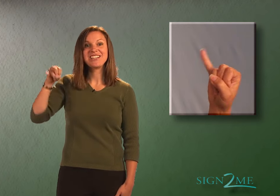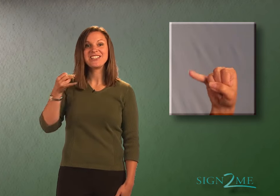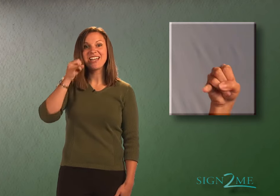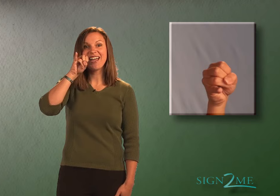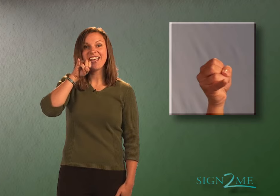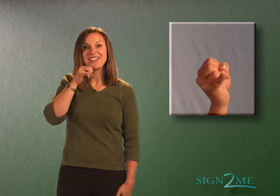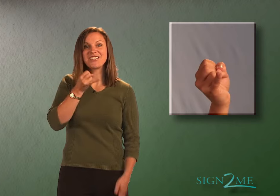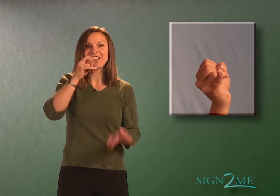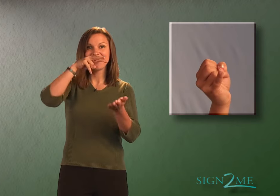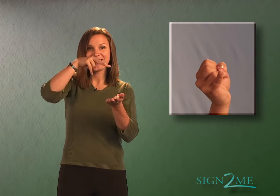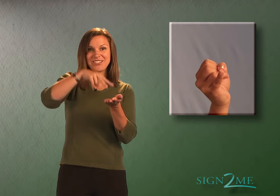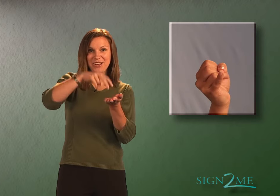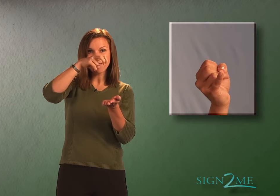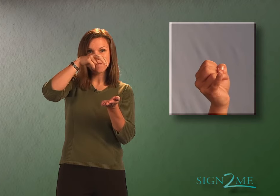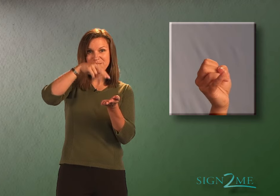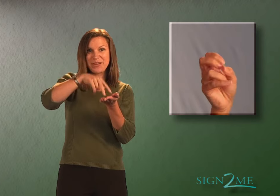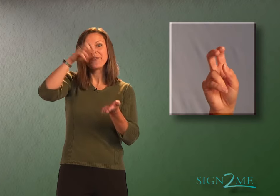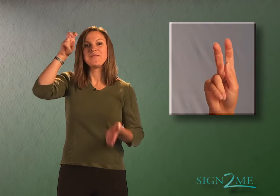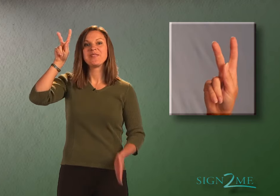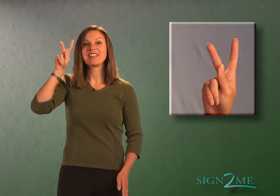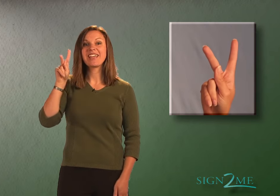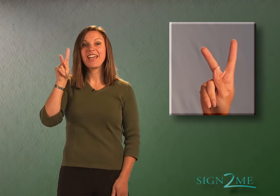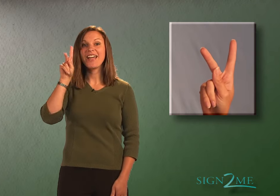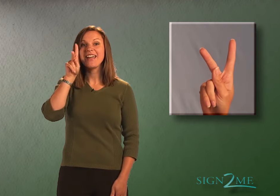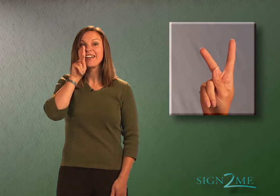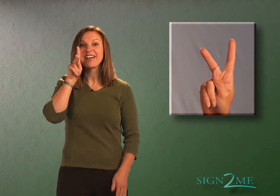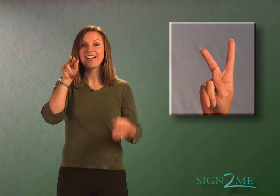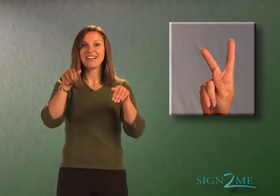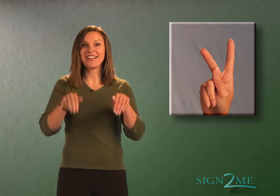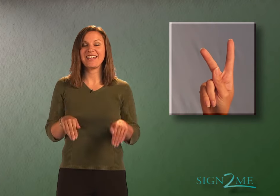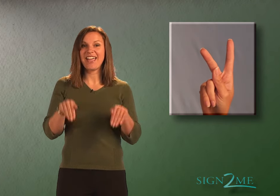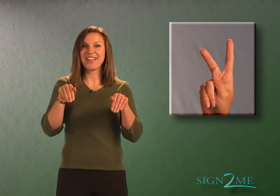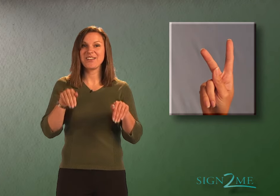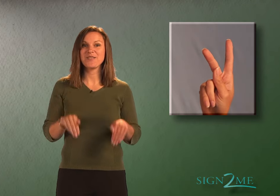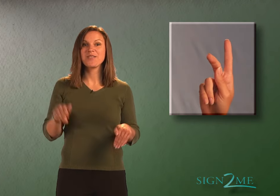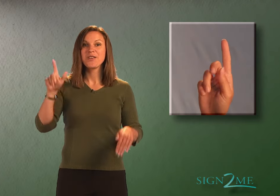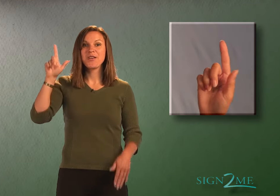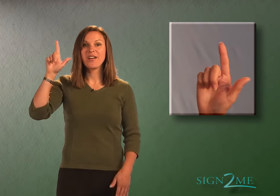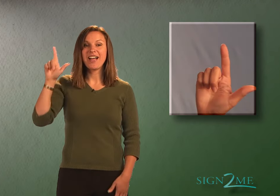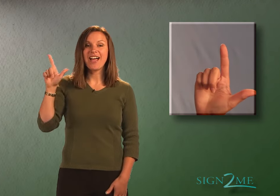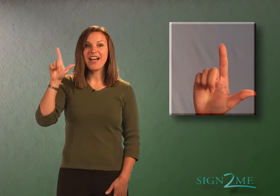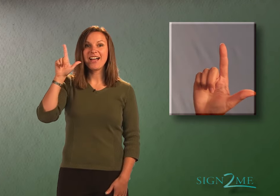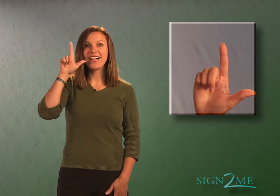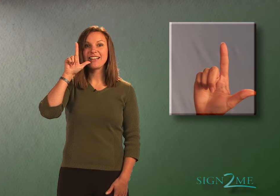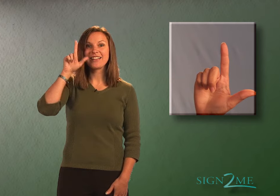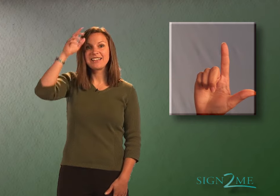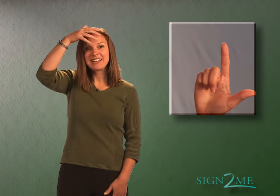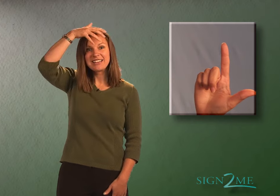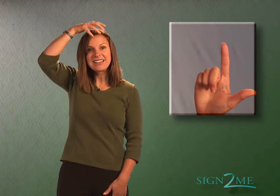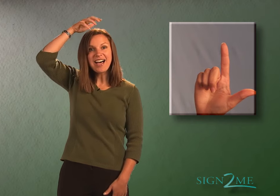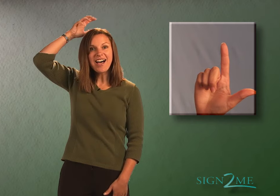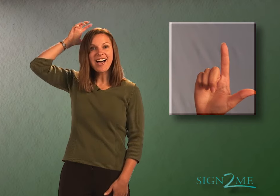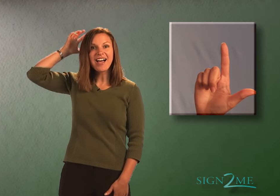J. Jump Cake Kangaroo L. Lion